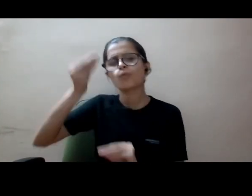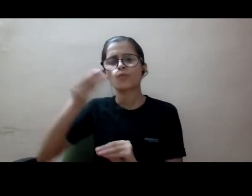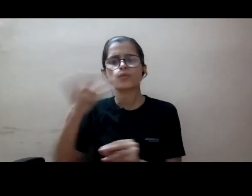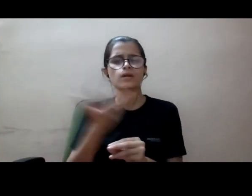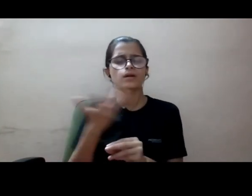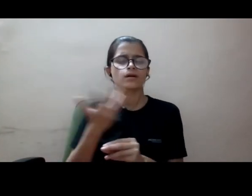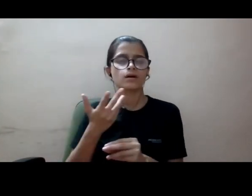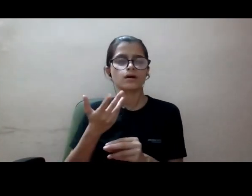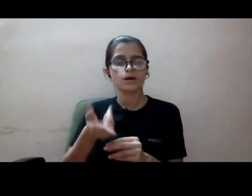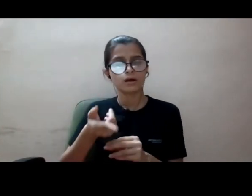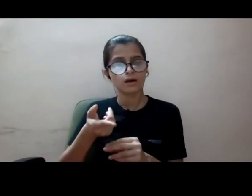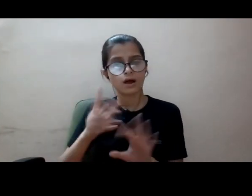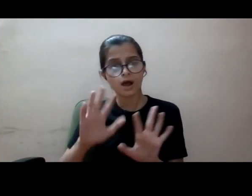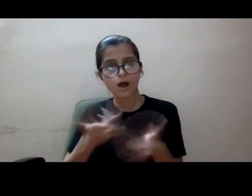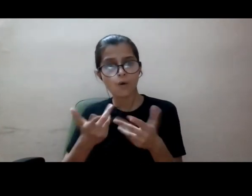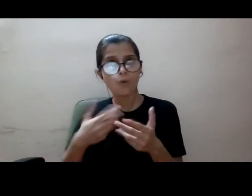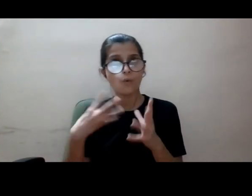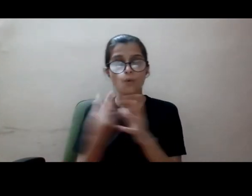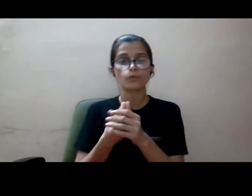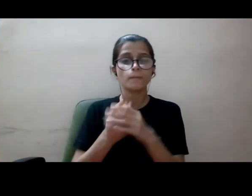how do we assure maximum freedom